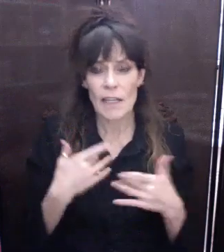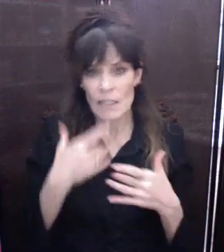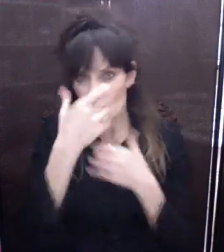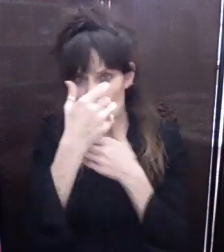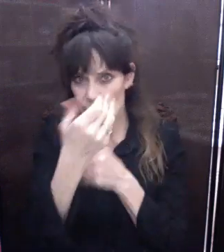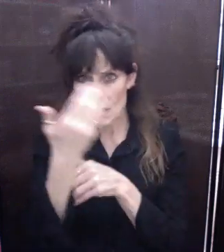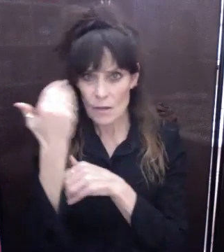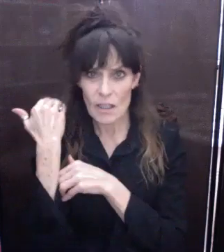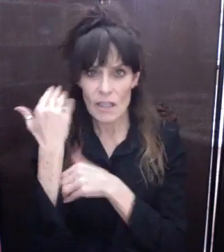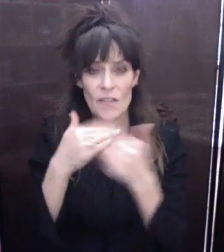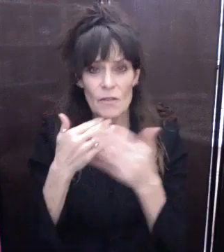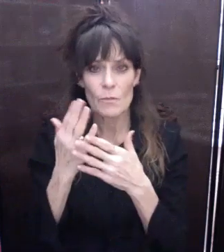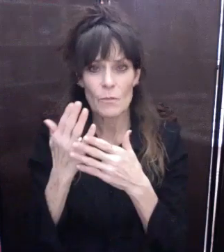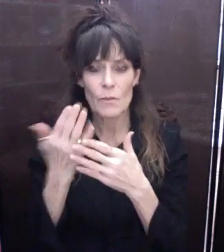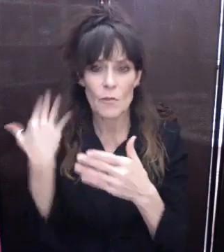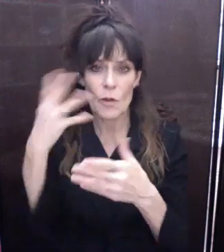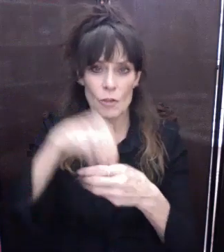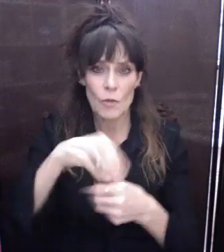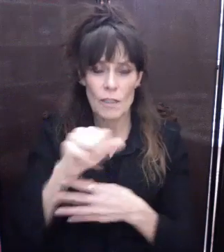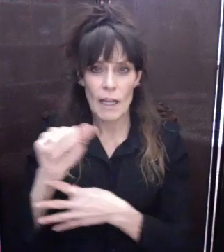AA. I learned that my